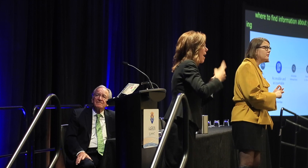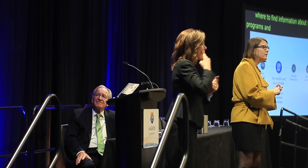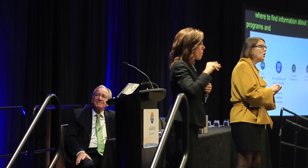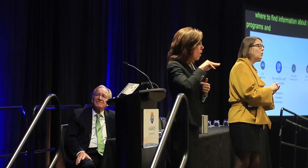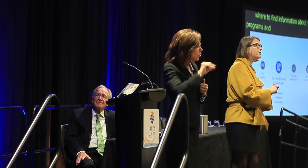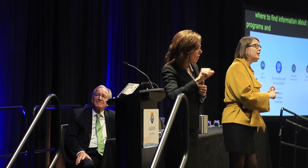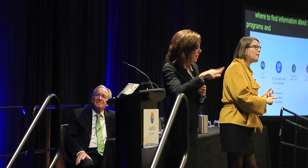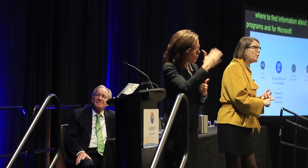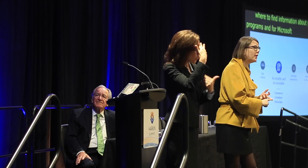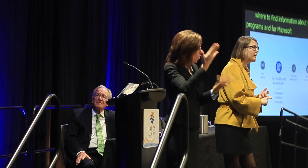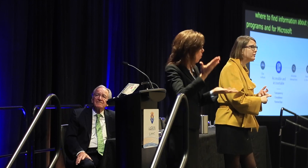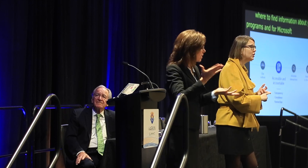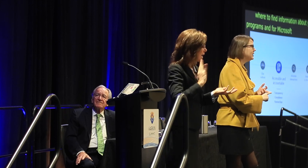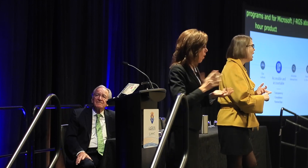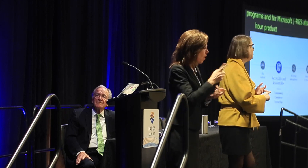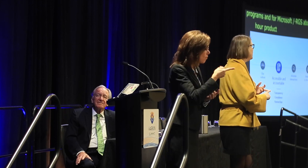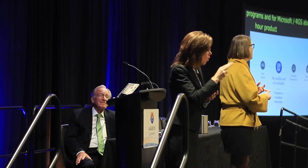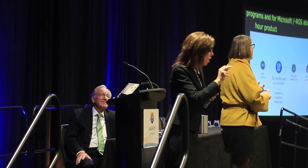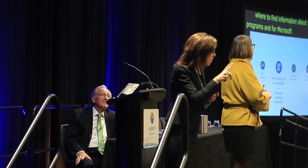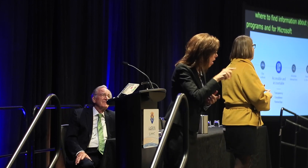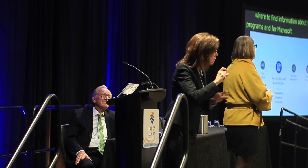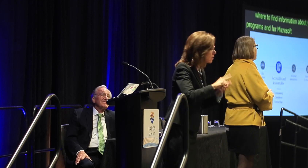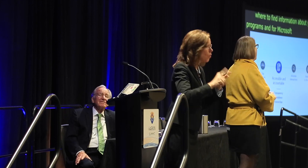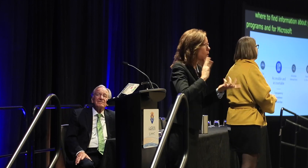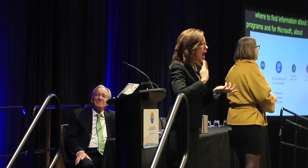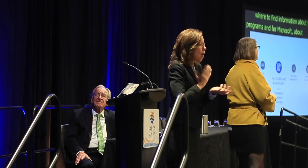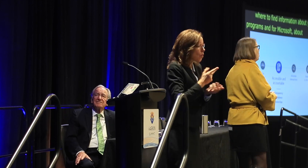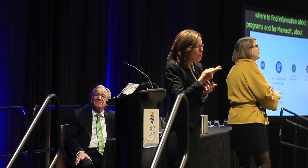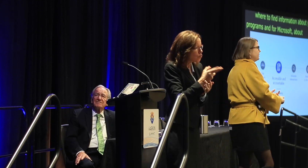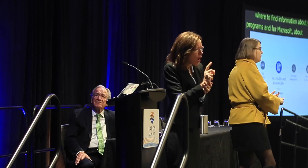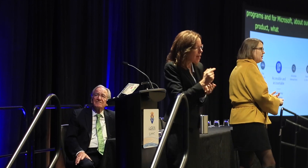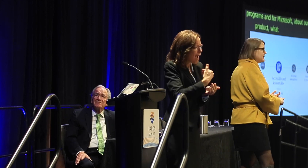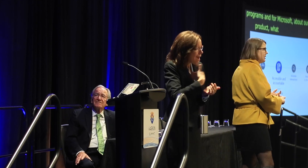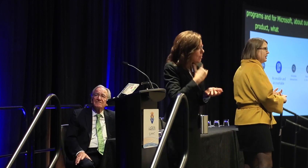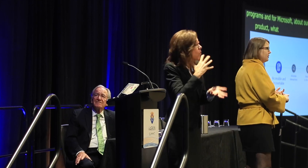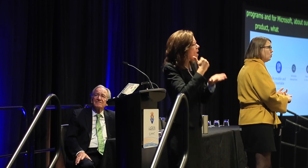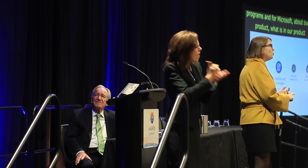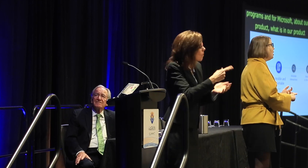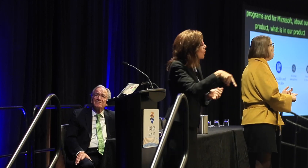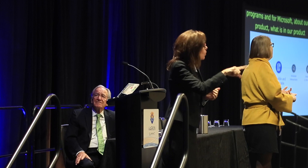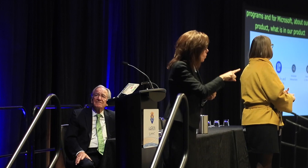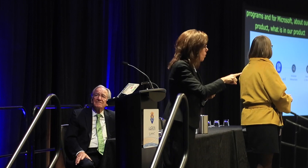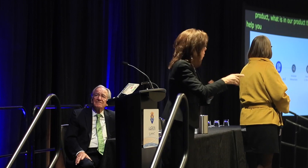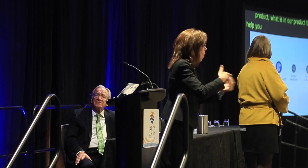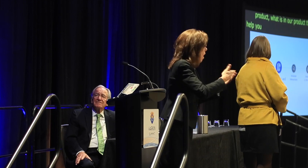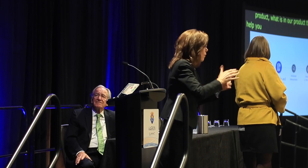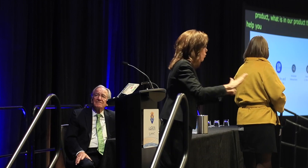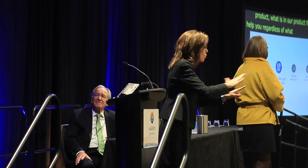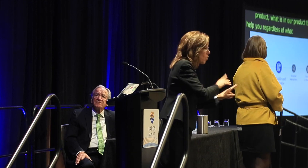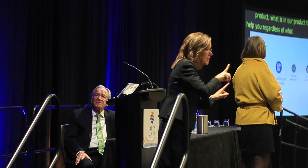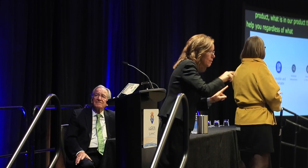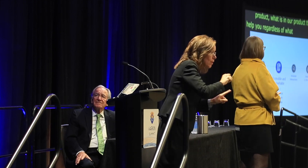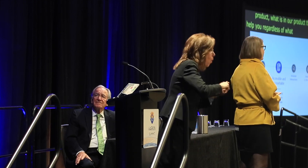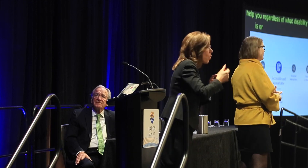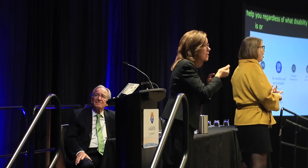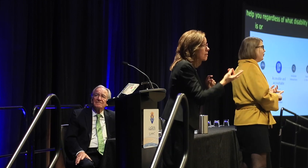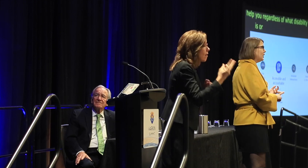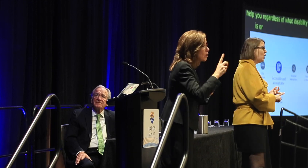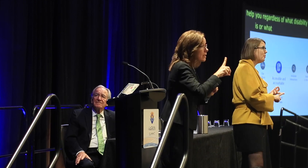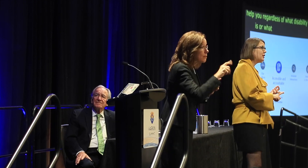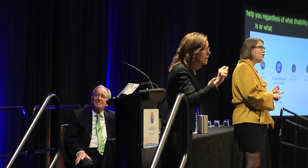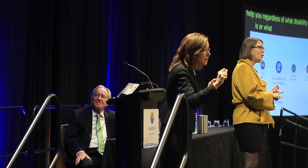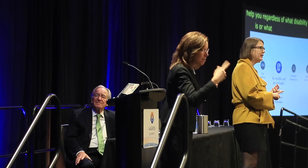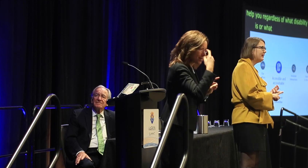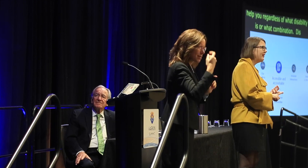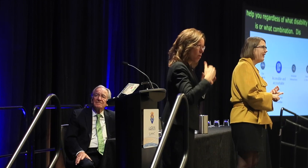our products, what's in our products that could help you regardless of what disability it is or what combination, because disability doesn't